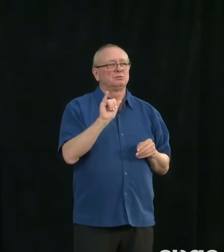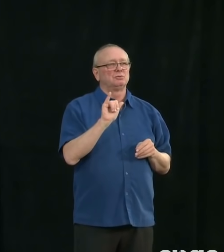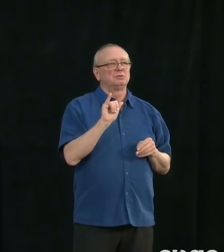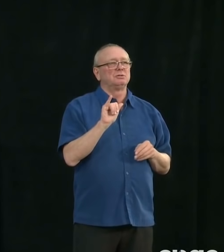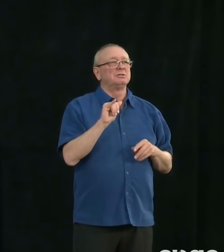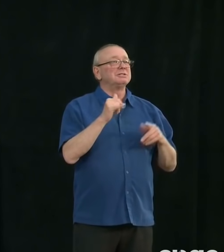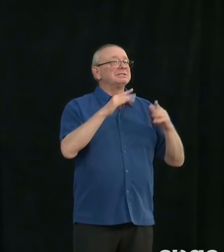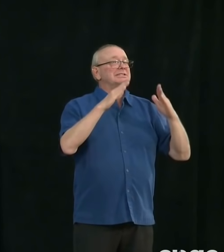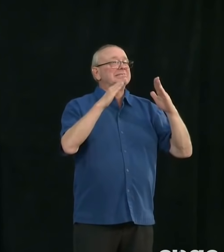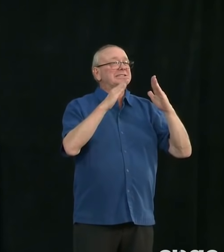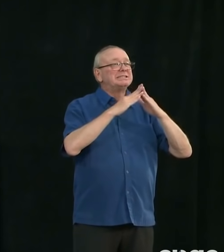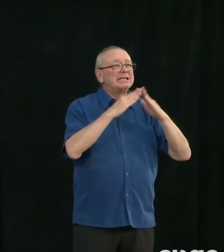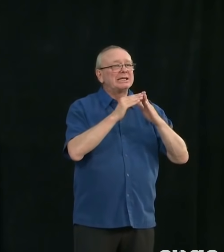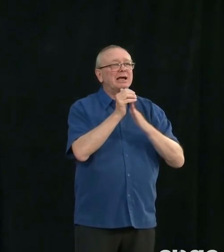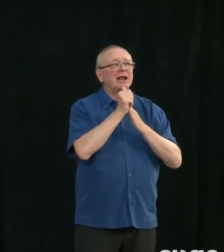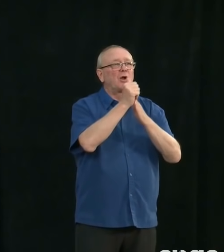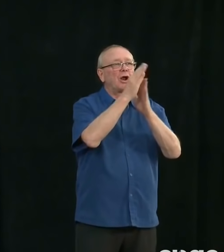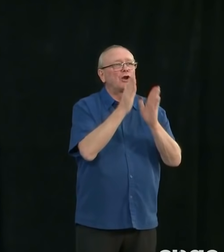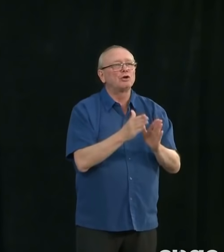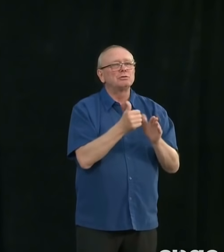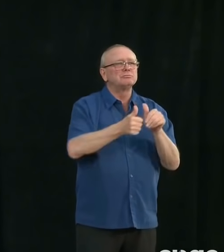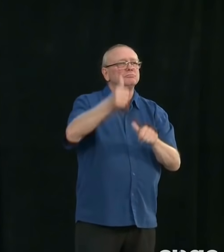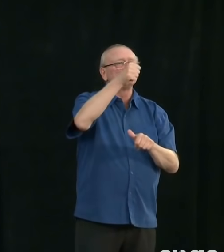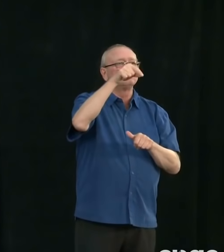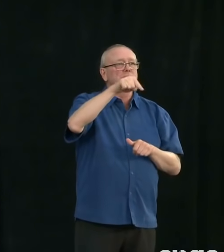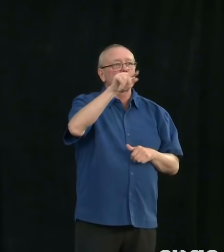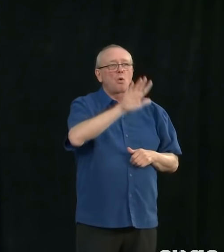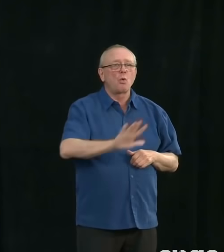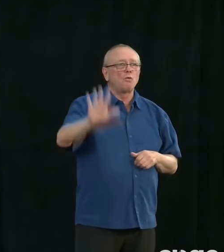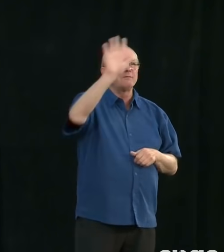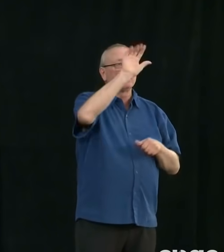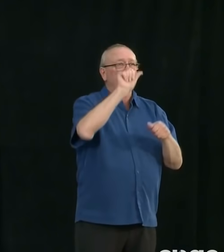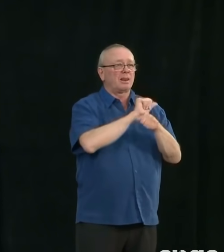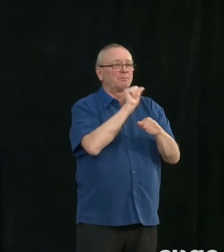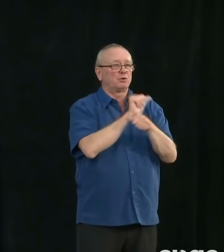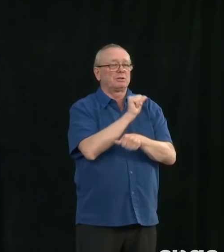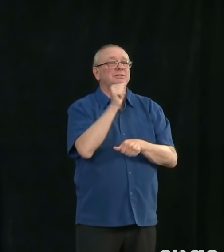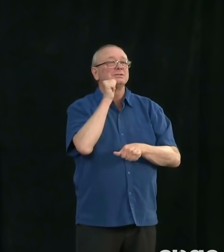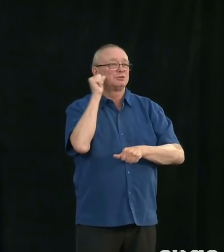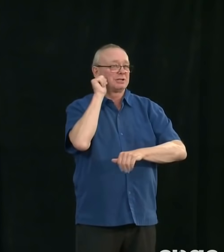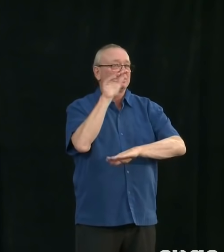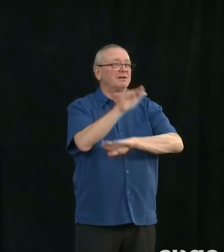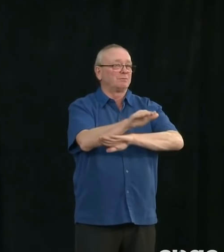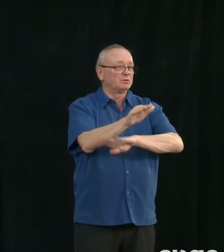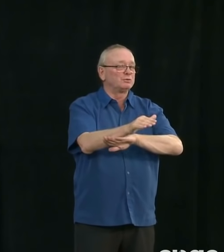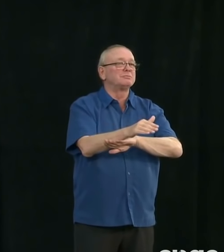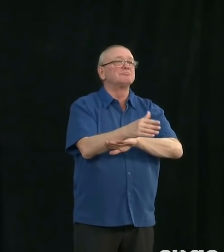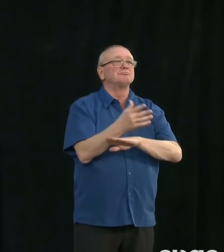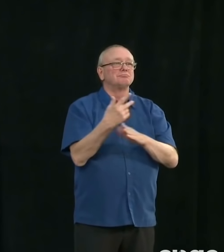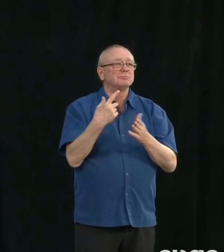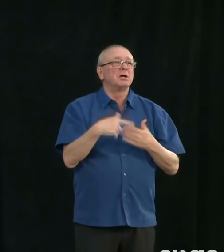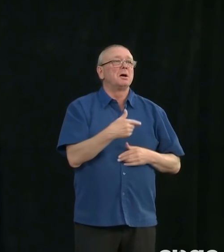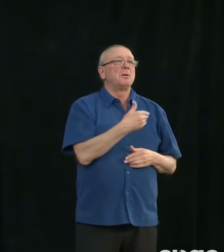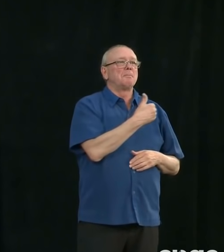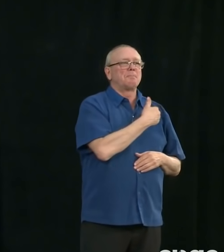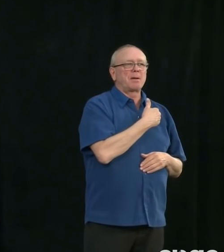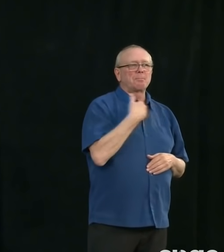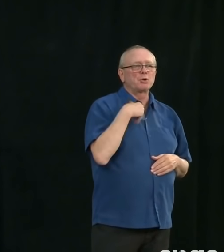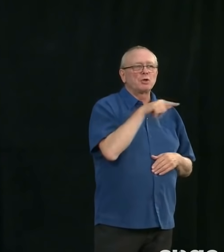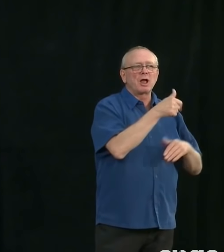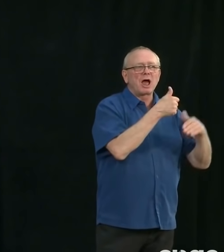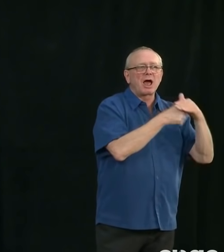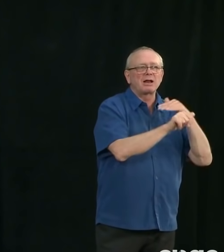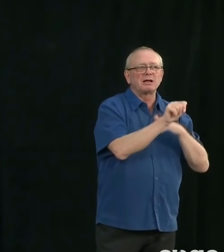the province in the afternoon yesterday as well. Members of the AUMA, as well as the RMA, the